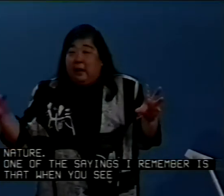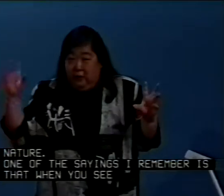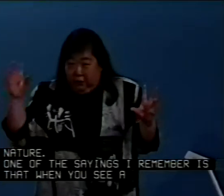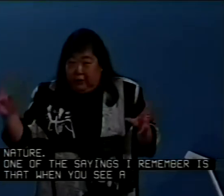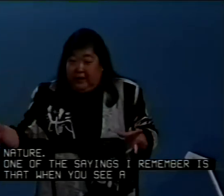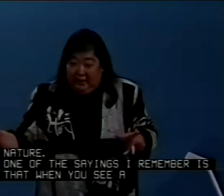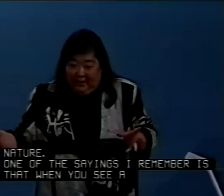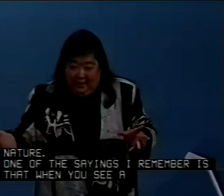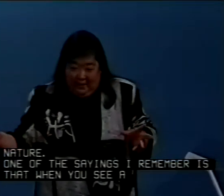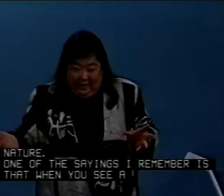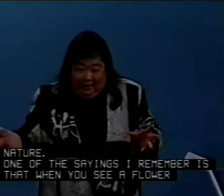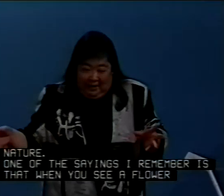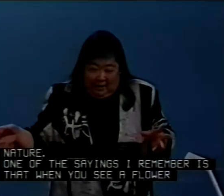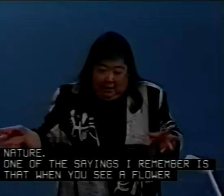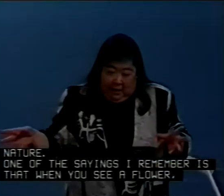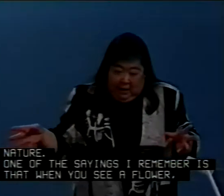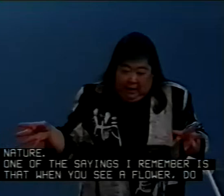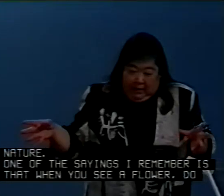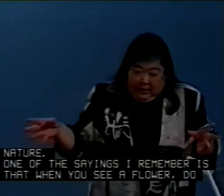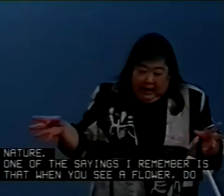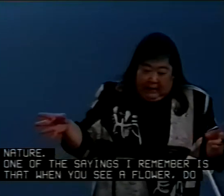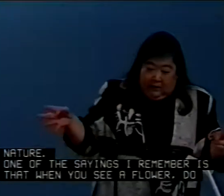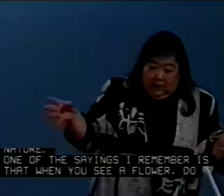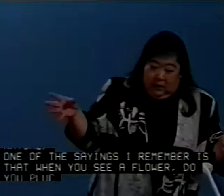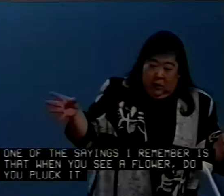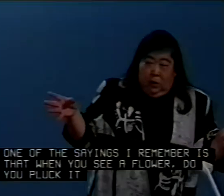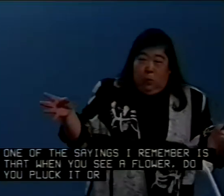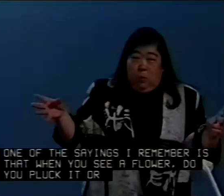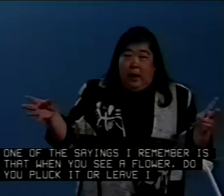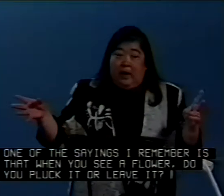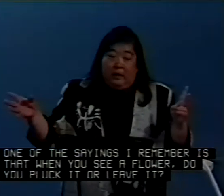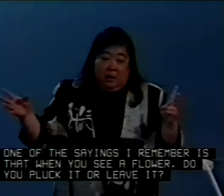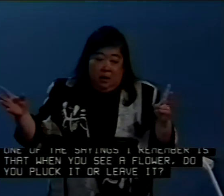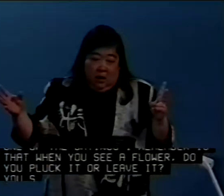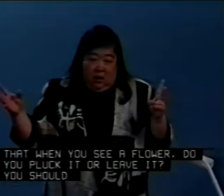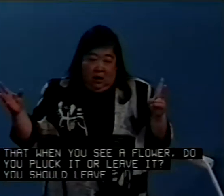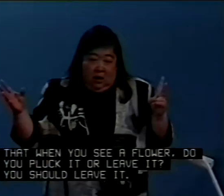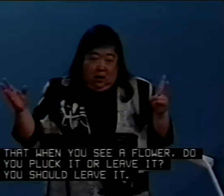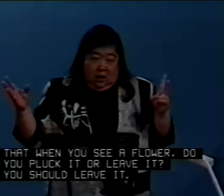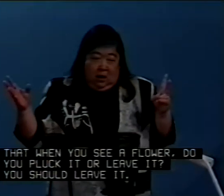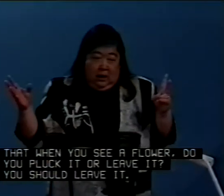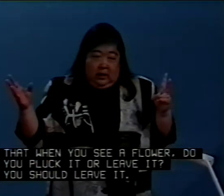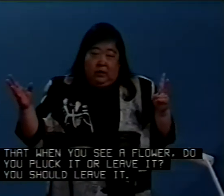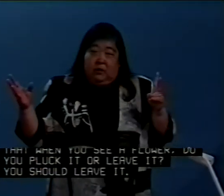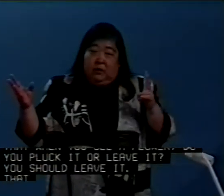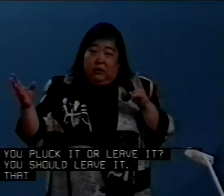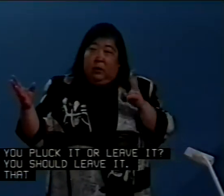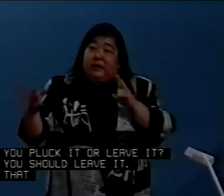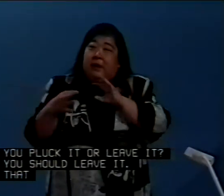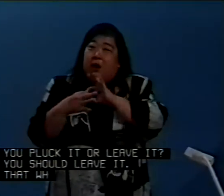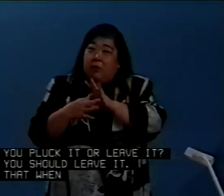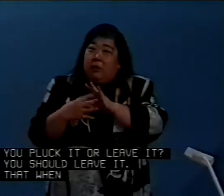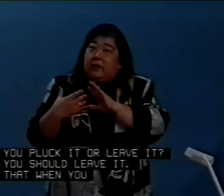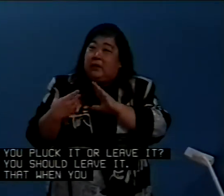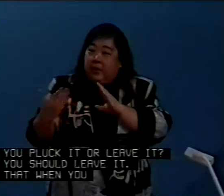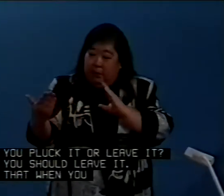You should leave it. That when, in so as to be harmonious with other